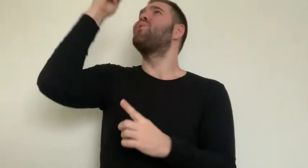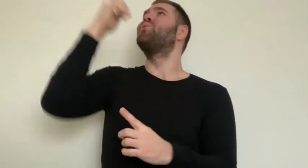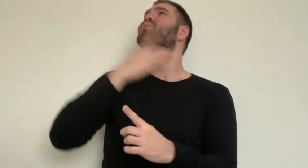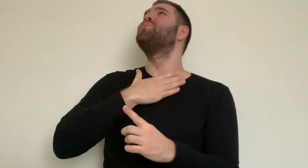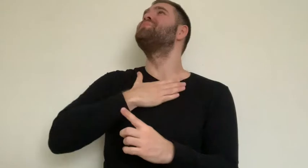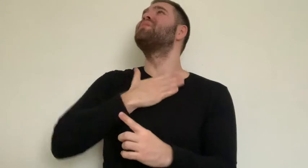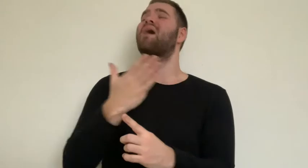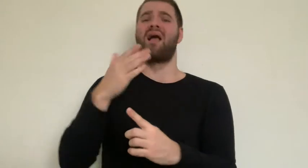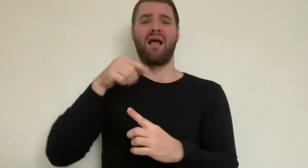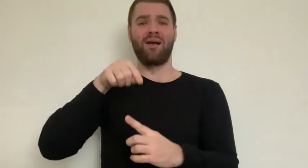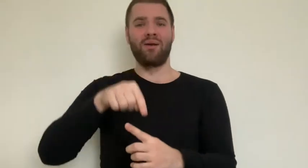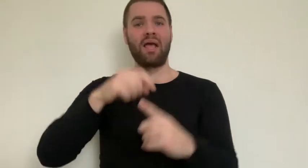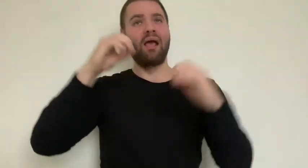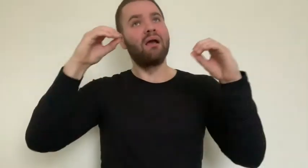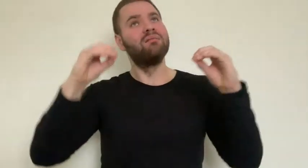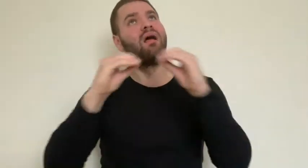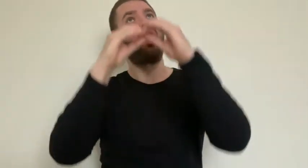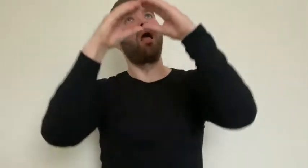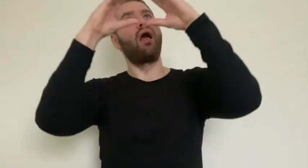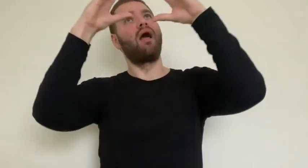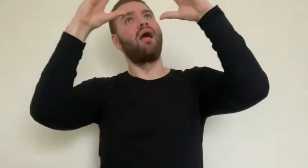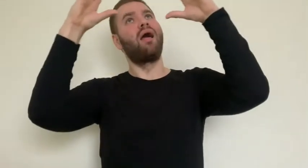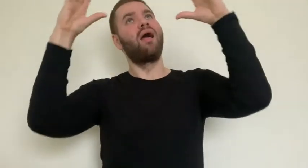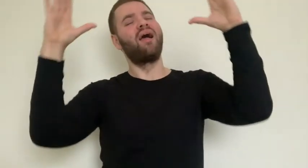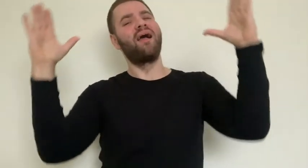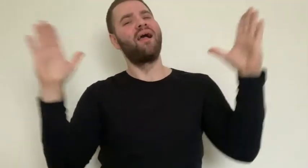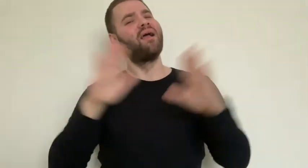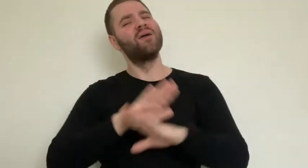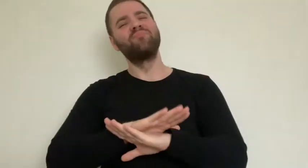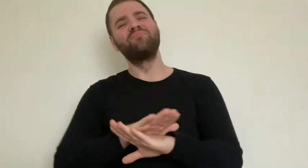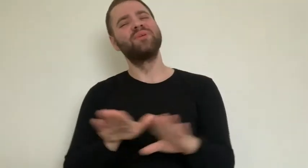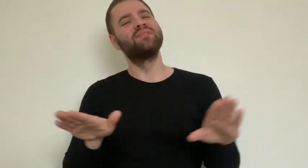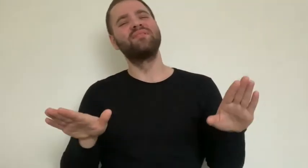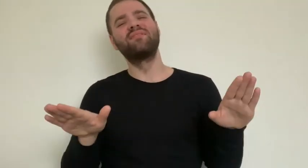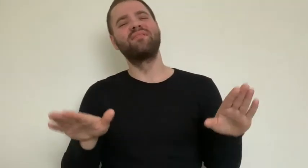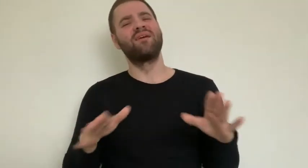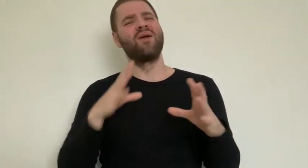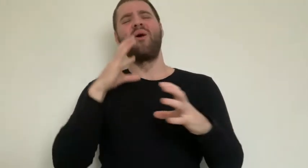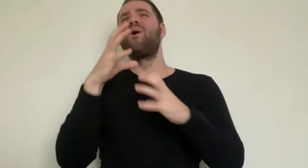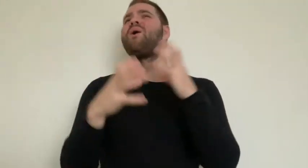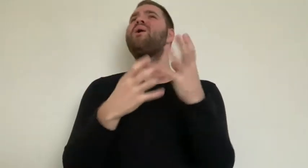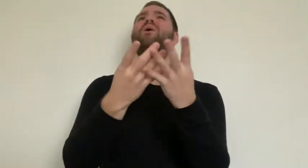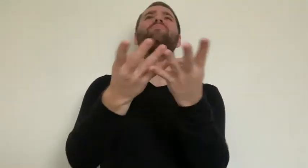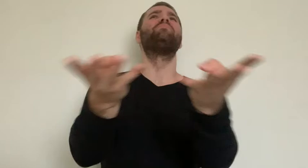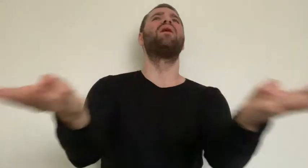not too good to be true. Oh, what a